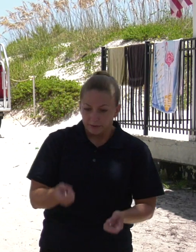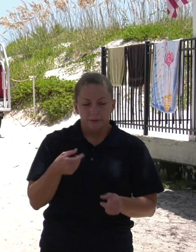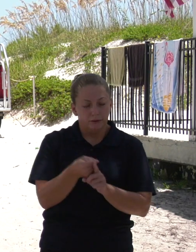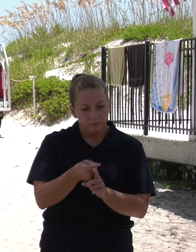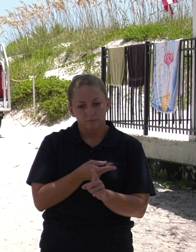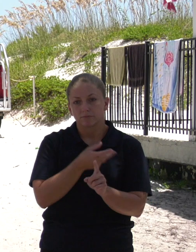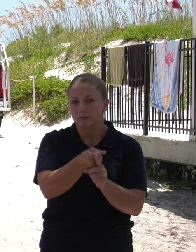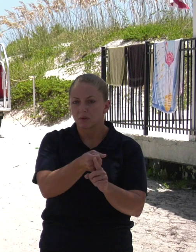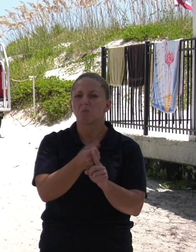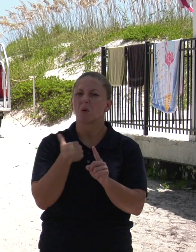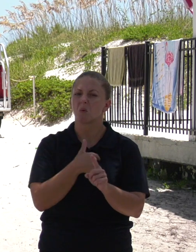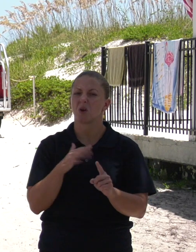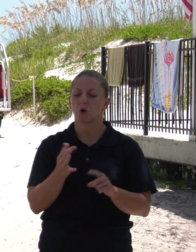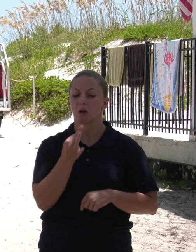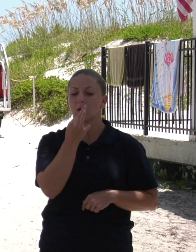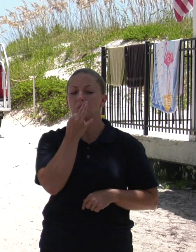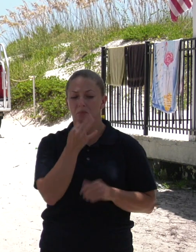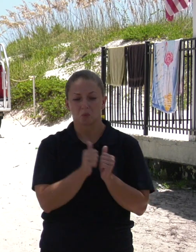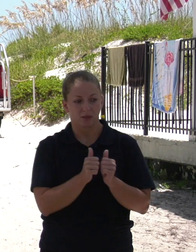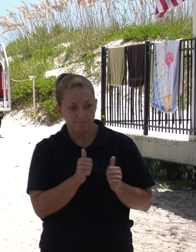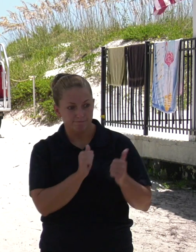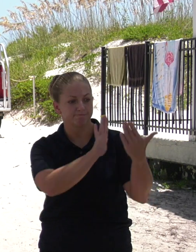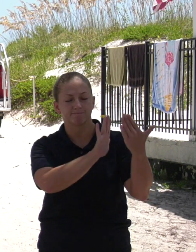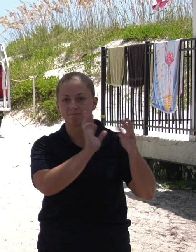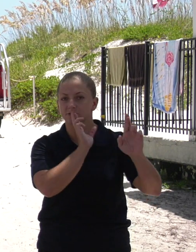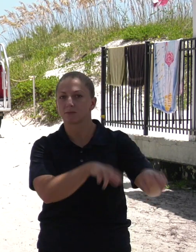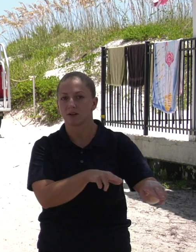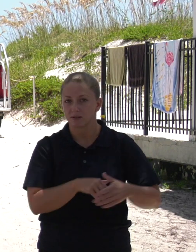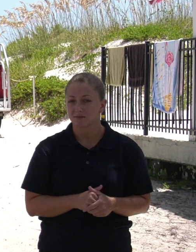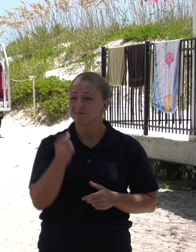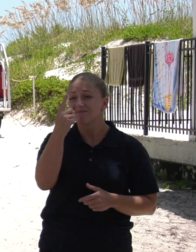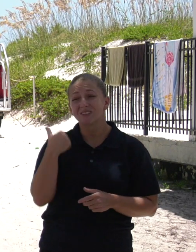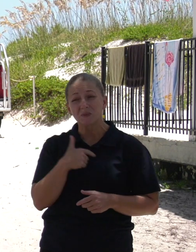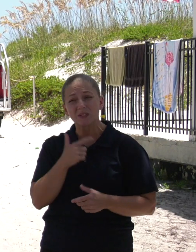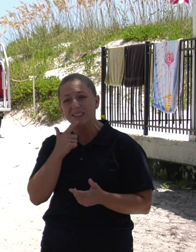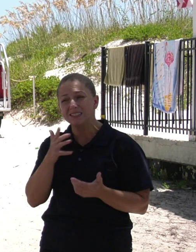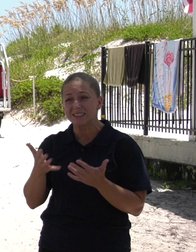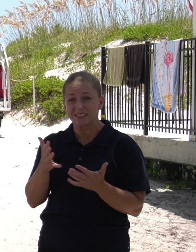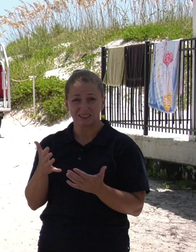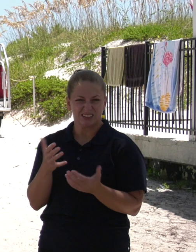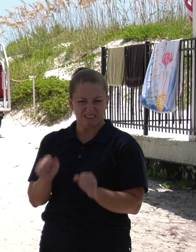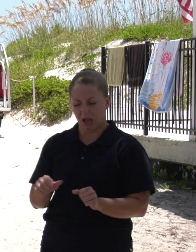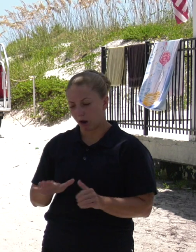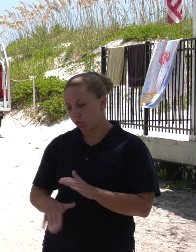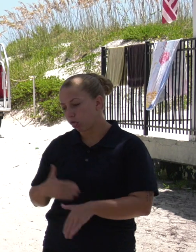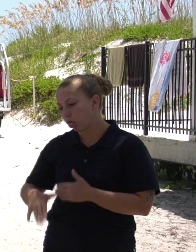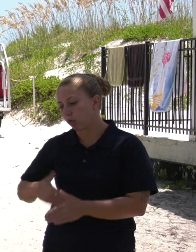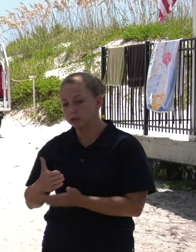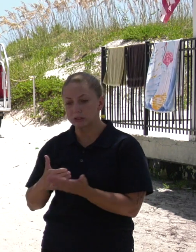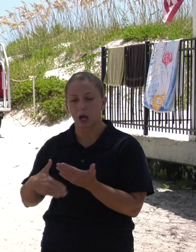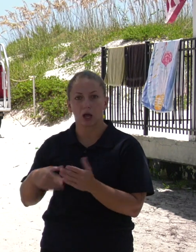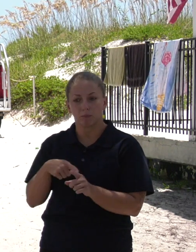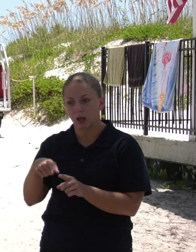at responding, but we've also gotten complacent in some areas. So please be careful to be vigilant, pay attention to local